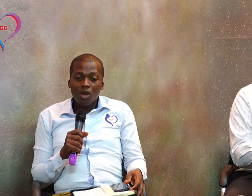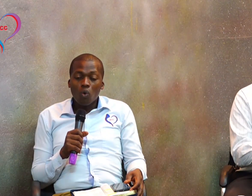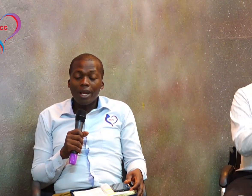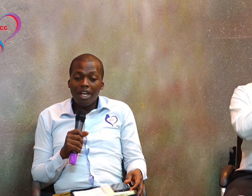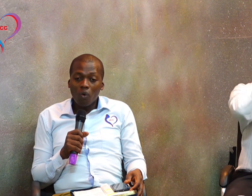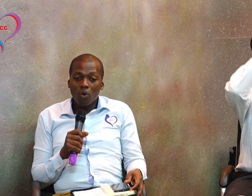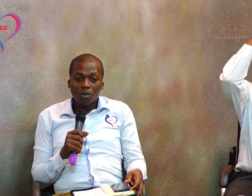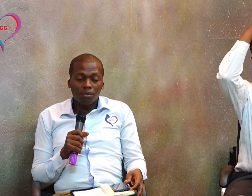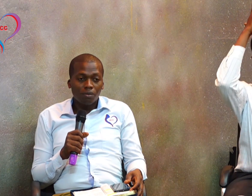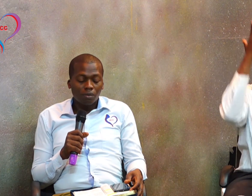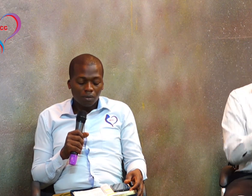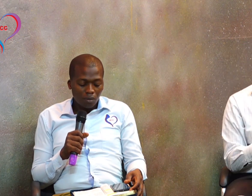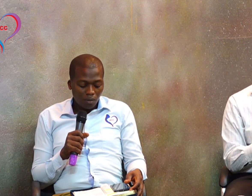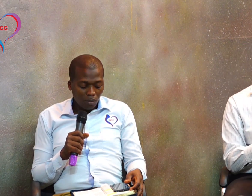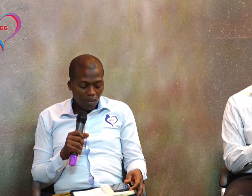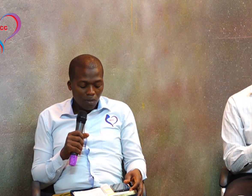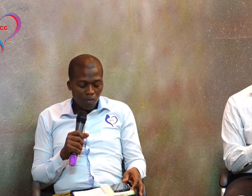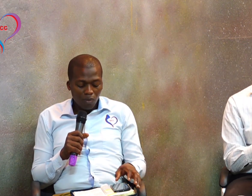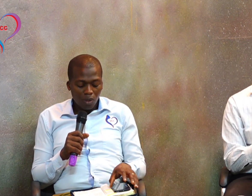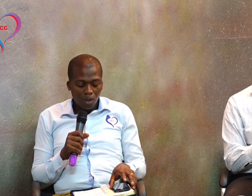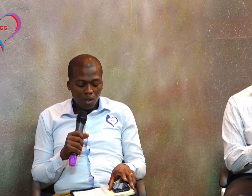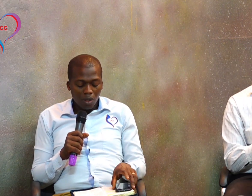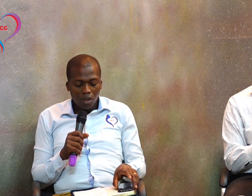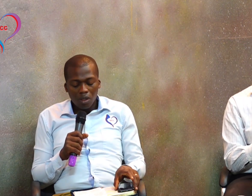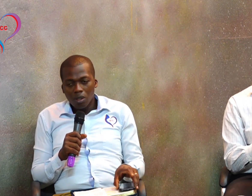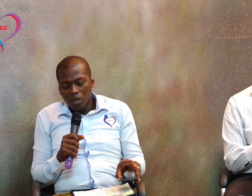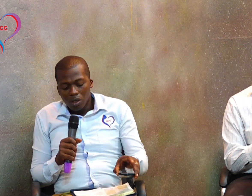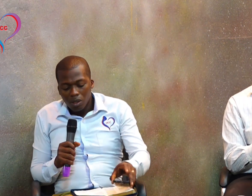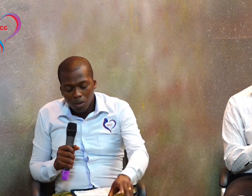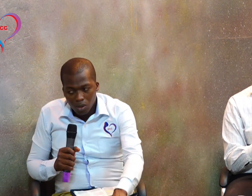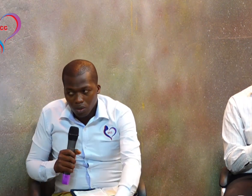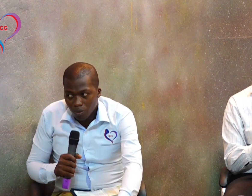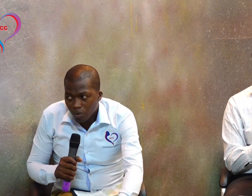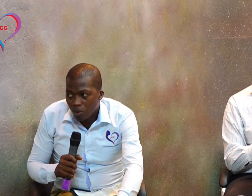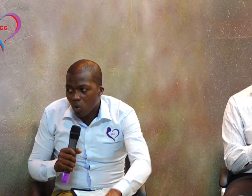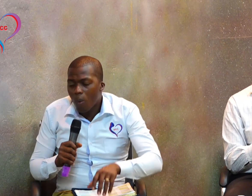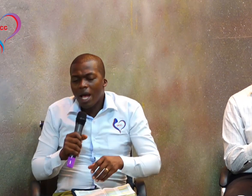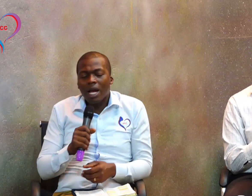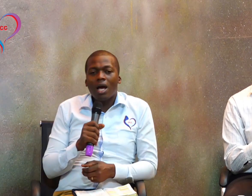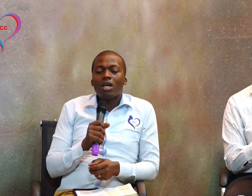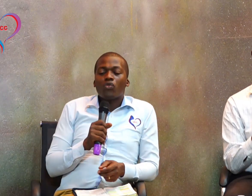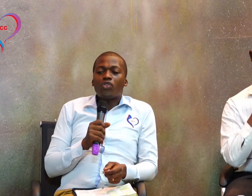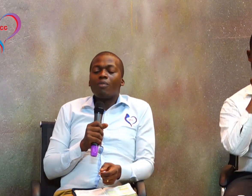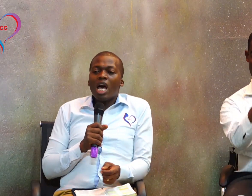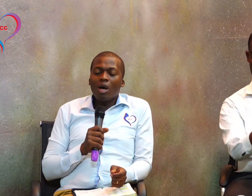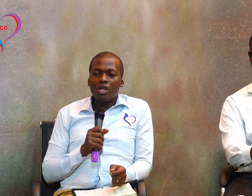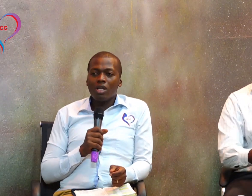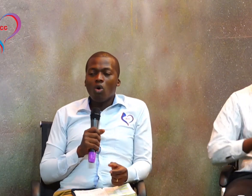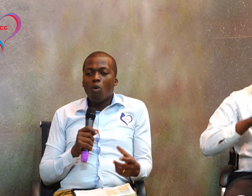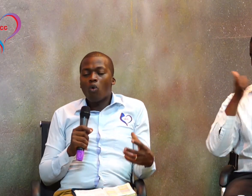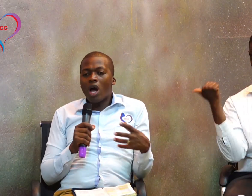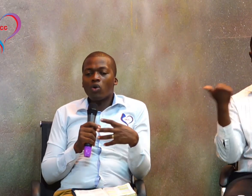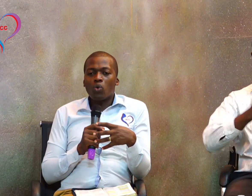ababiri kuweddewo. Because each one of us is making us this company getting lost. Kubanga fembi